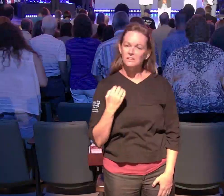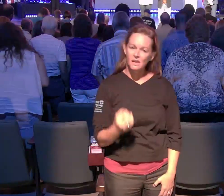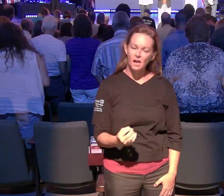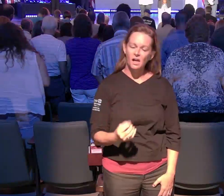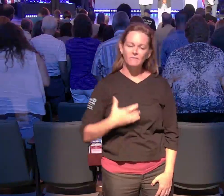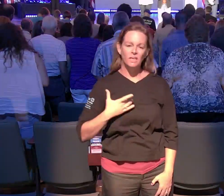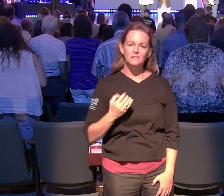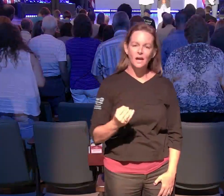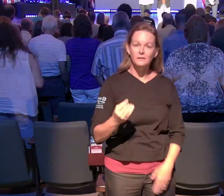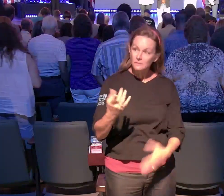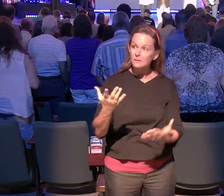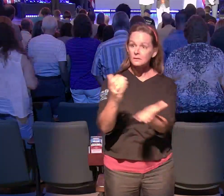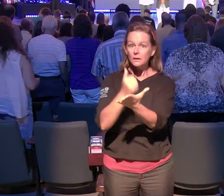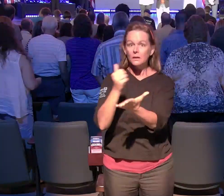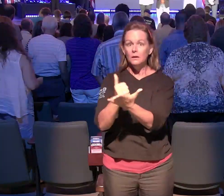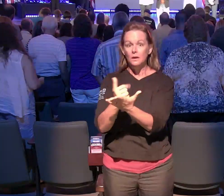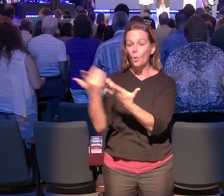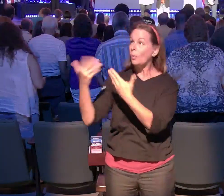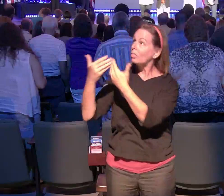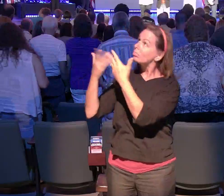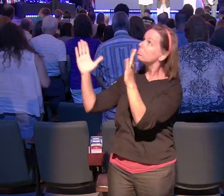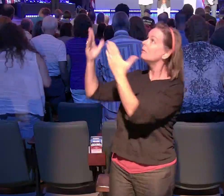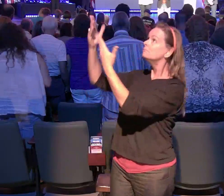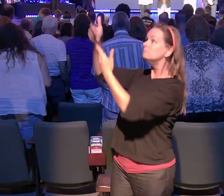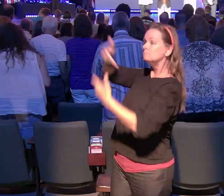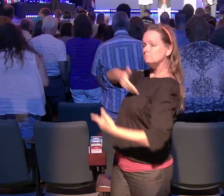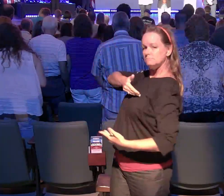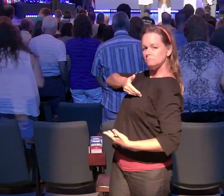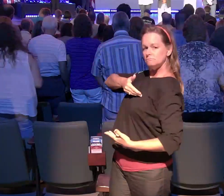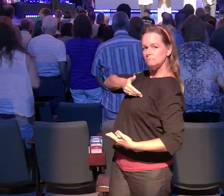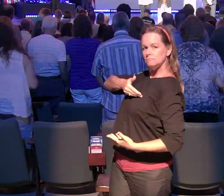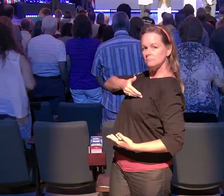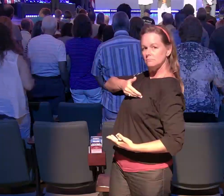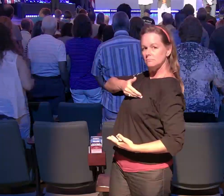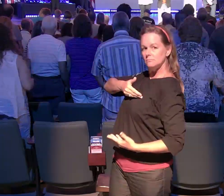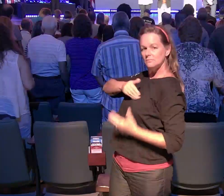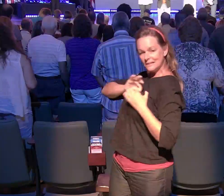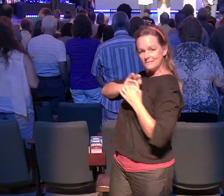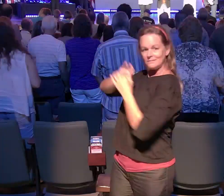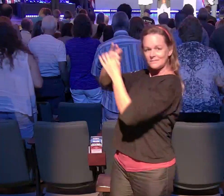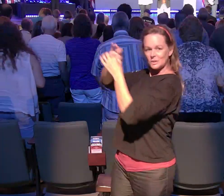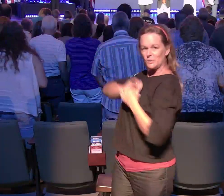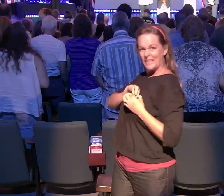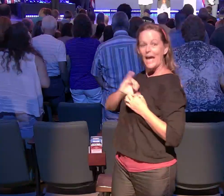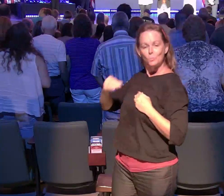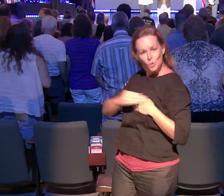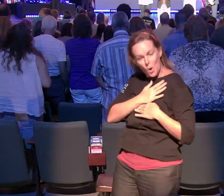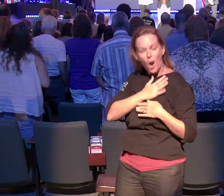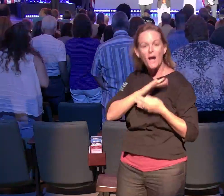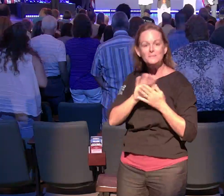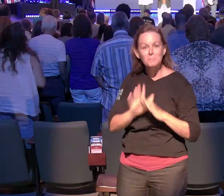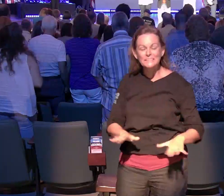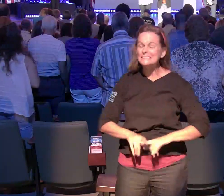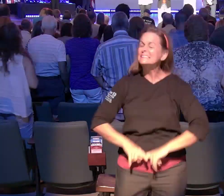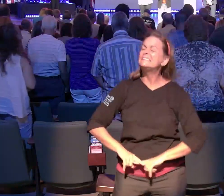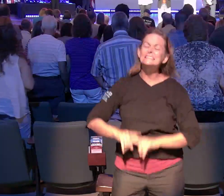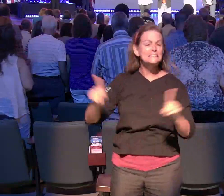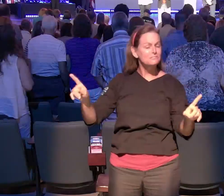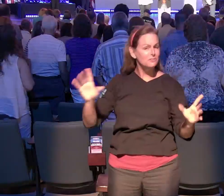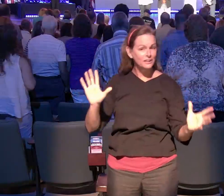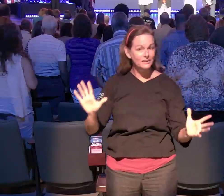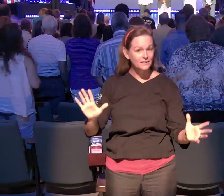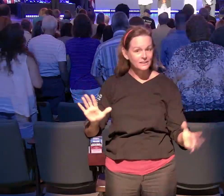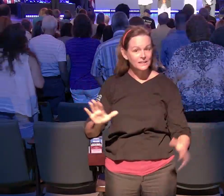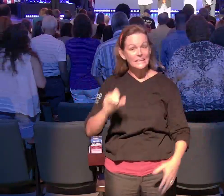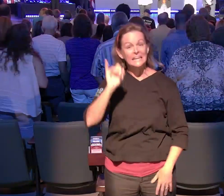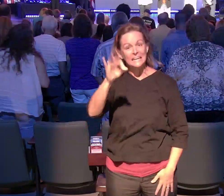to do that today. It's going to be a prayer of confession. You're going to repeat after me. The Bible says if you believe in your heart and confess with your mouth that you will be